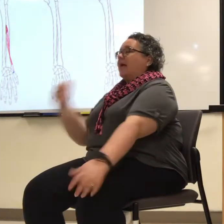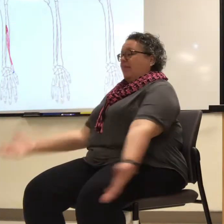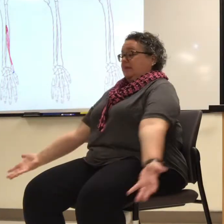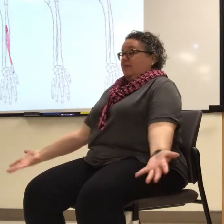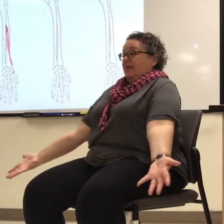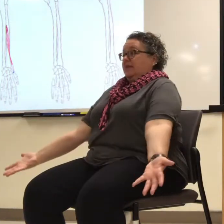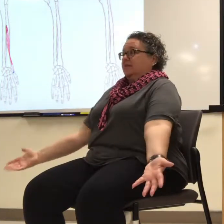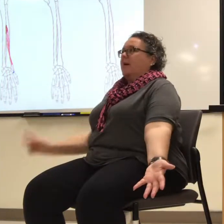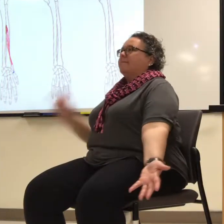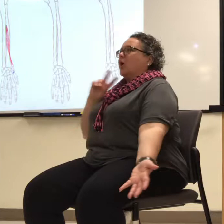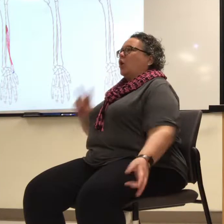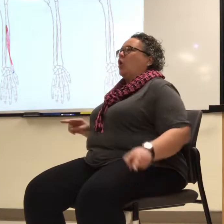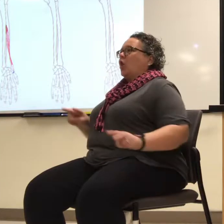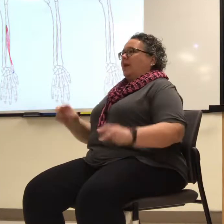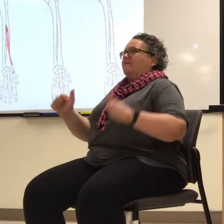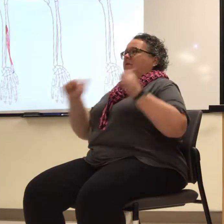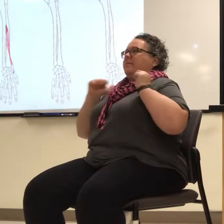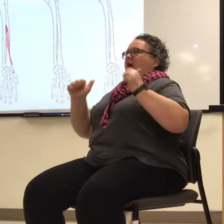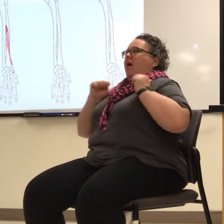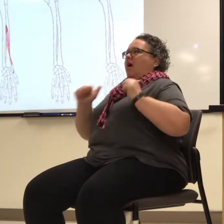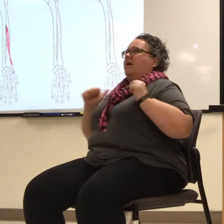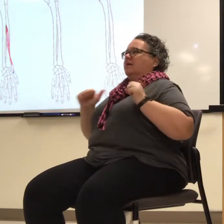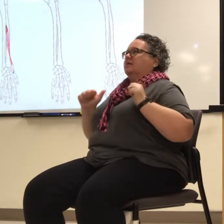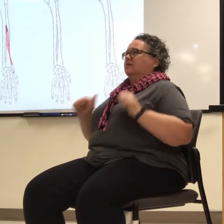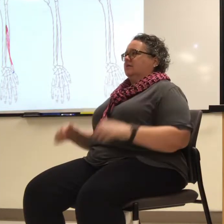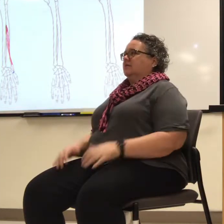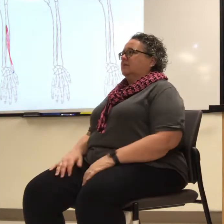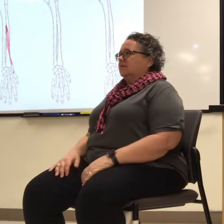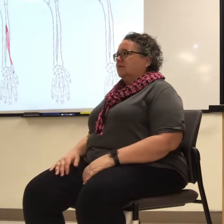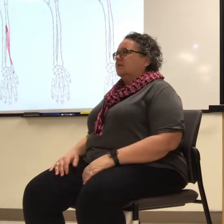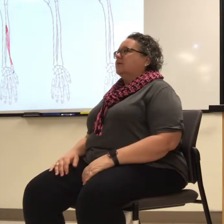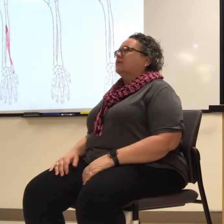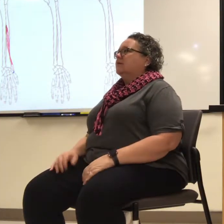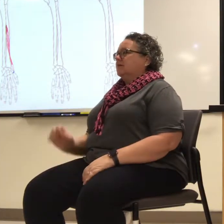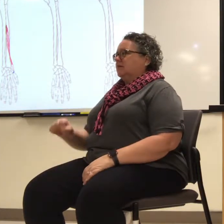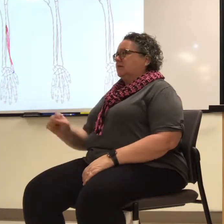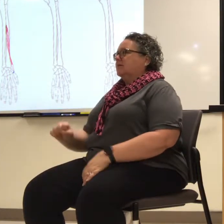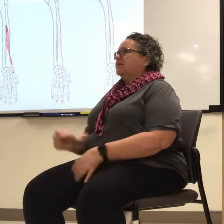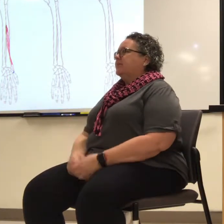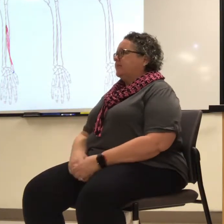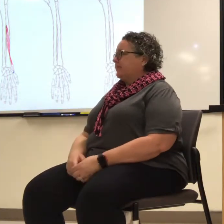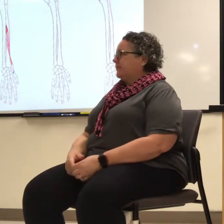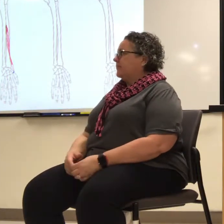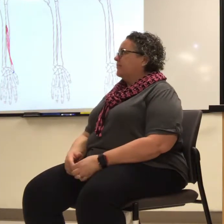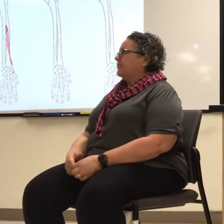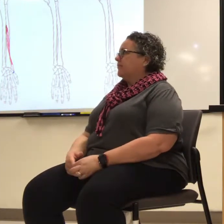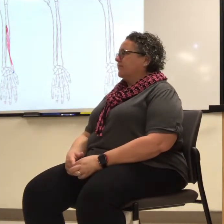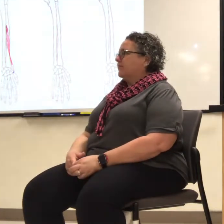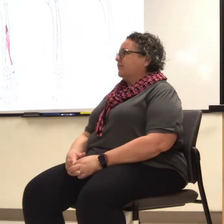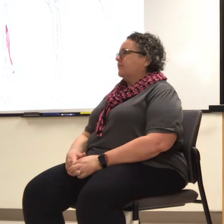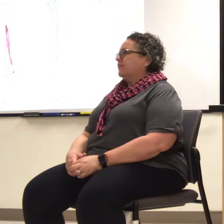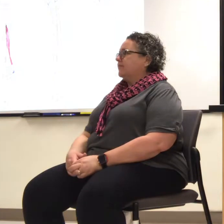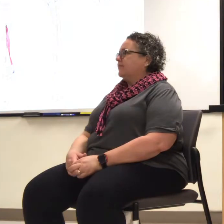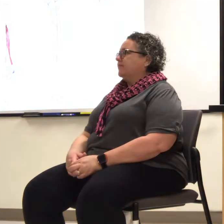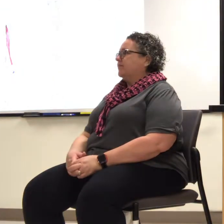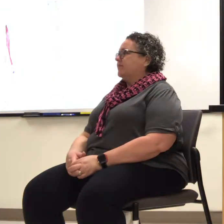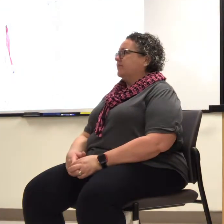let's remember that. And we know what it does. It extends the thumb just by its name.